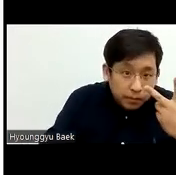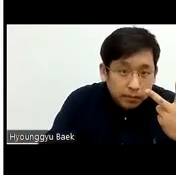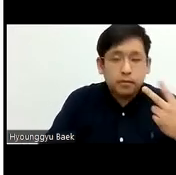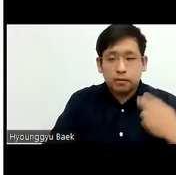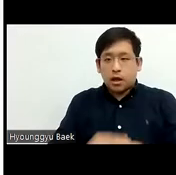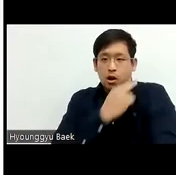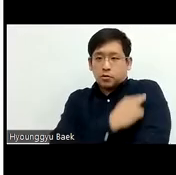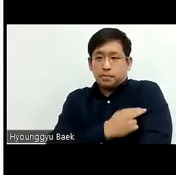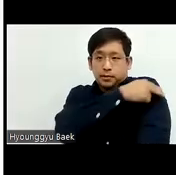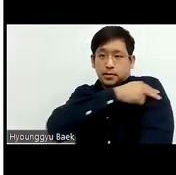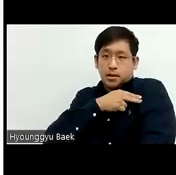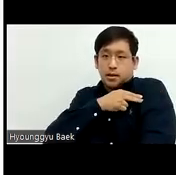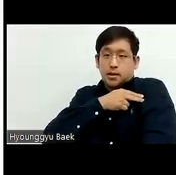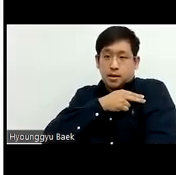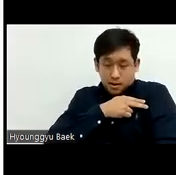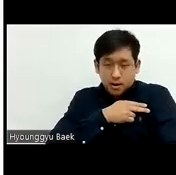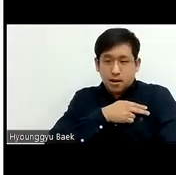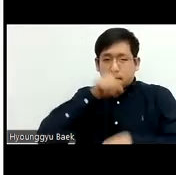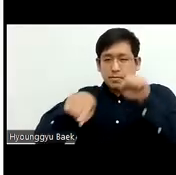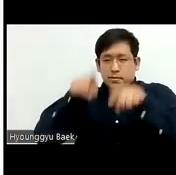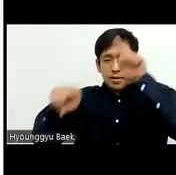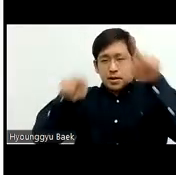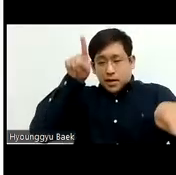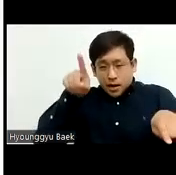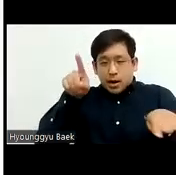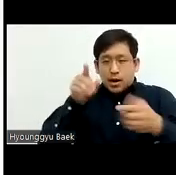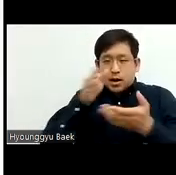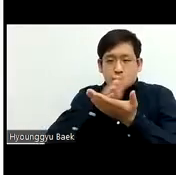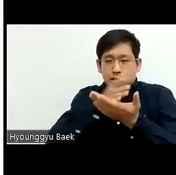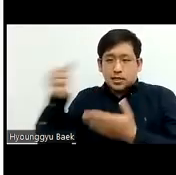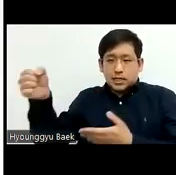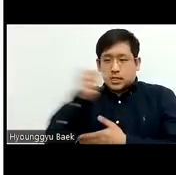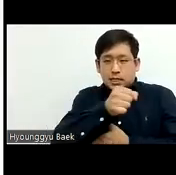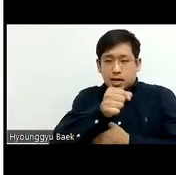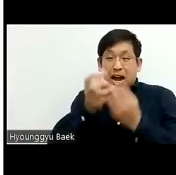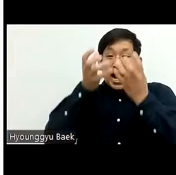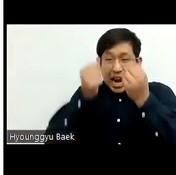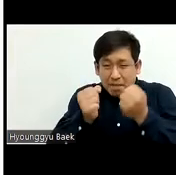debate, and it was difficult to follow without an interpreter. And